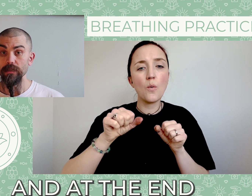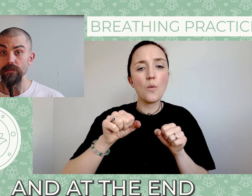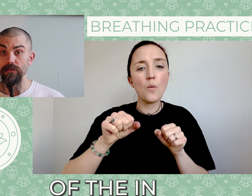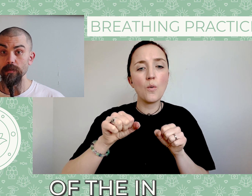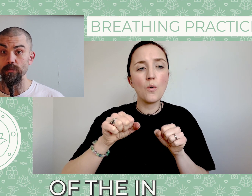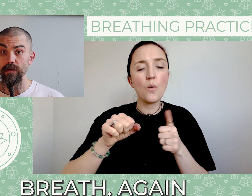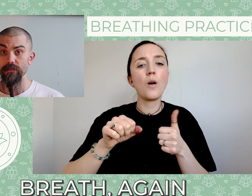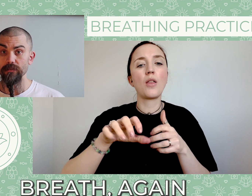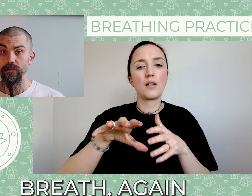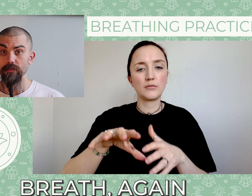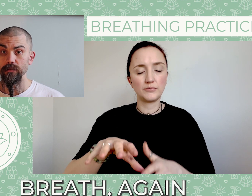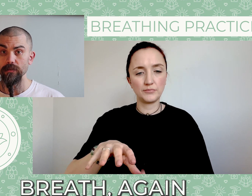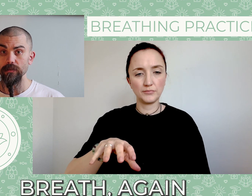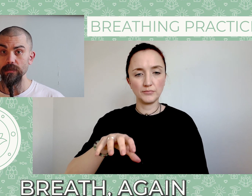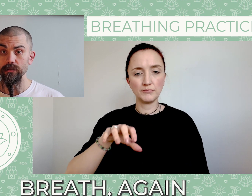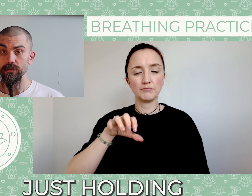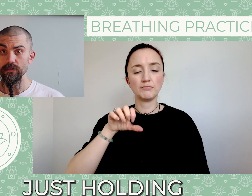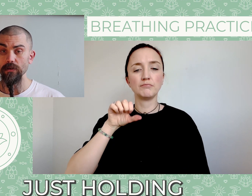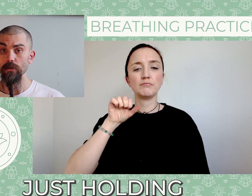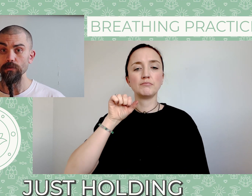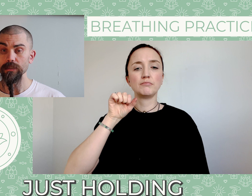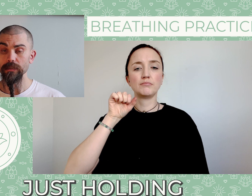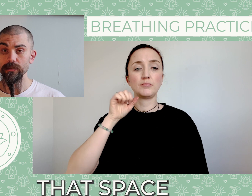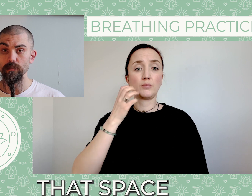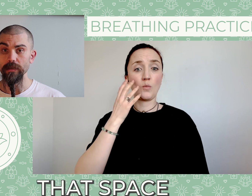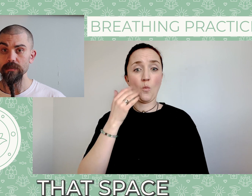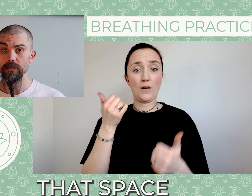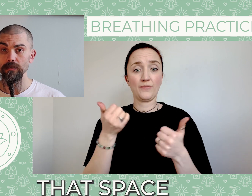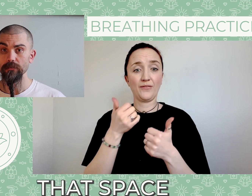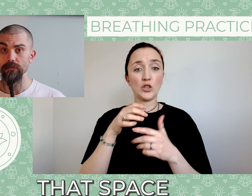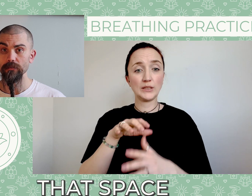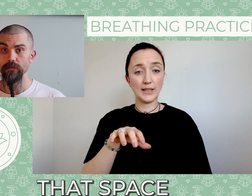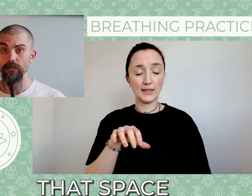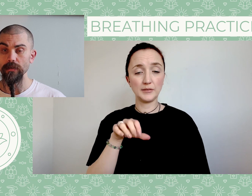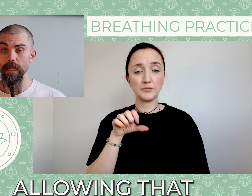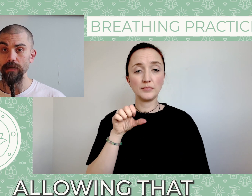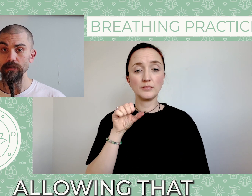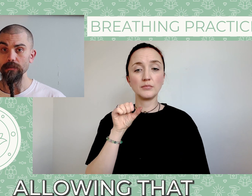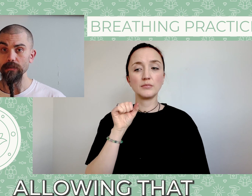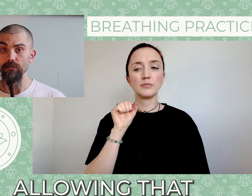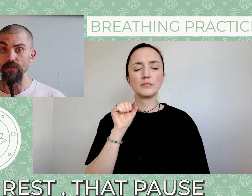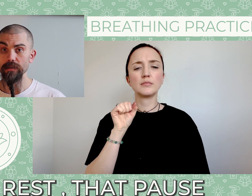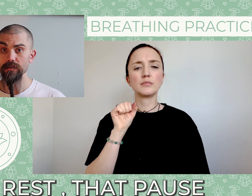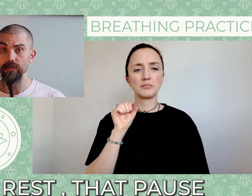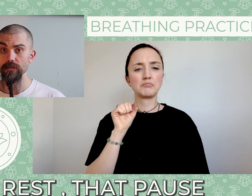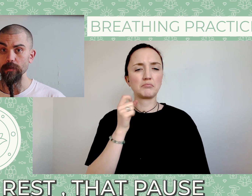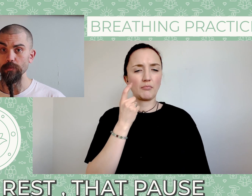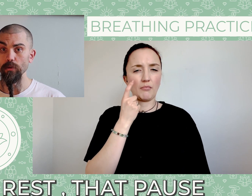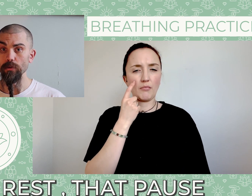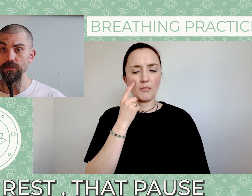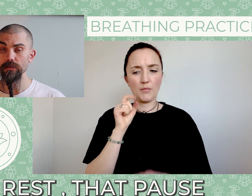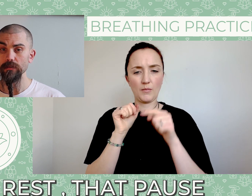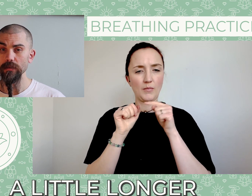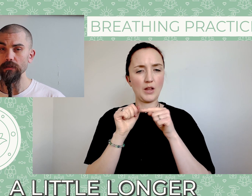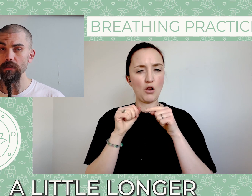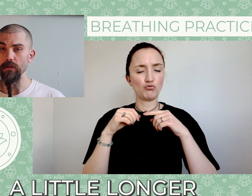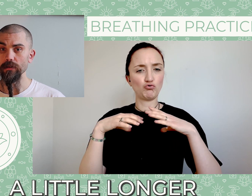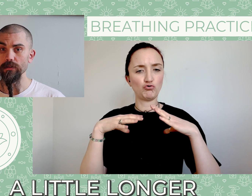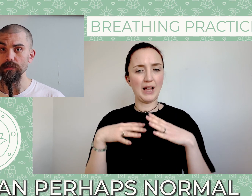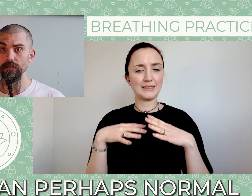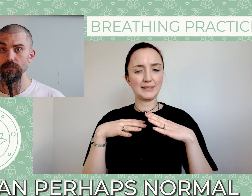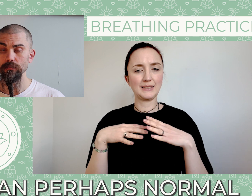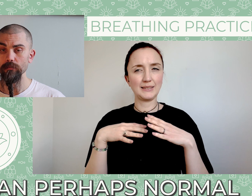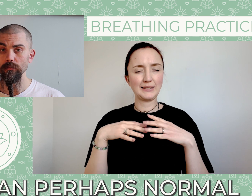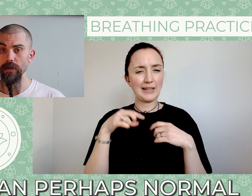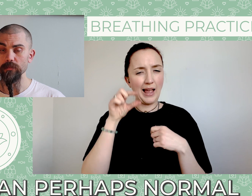And at the end of the in-breath, again just holding that space, allowing that rest, that pause, a little